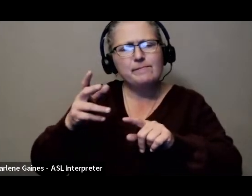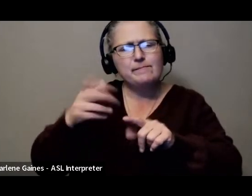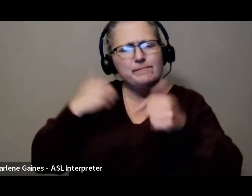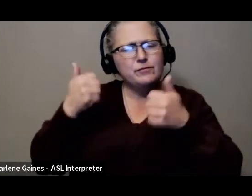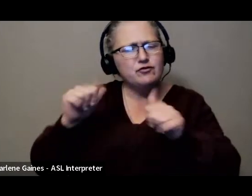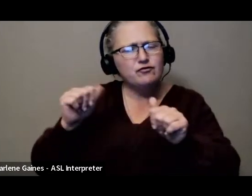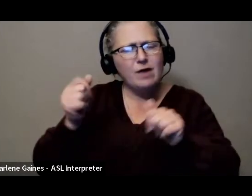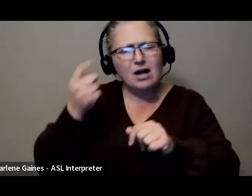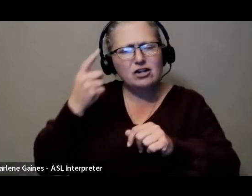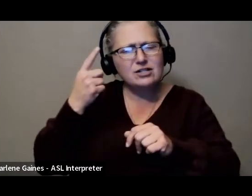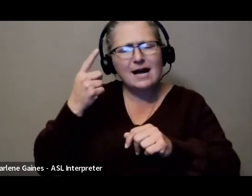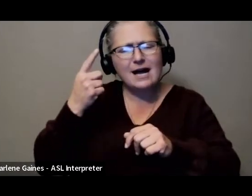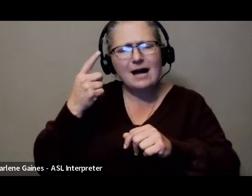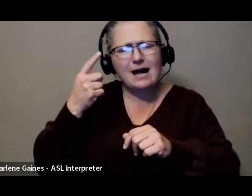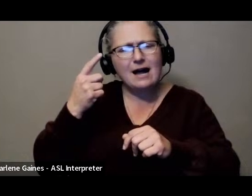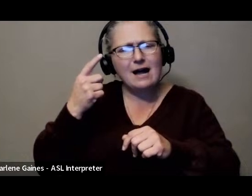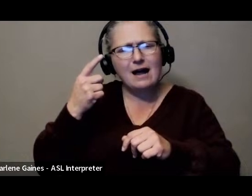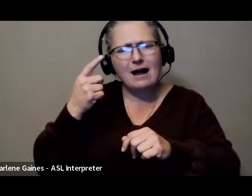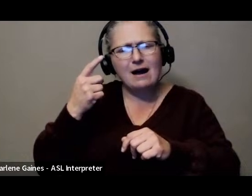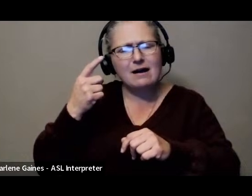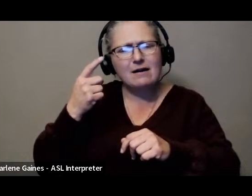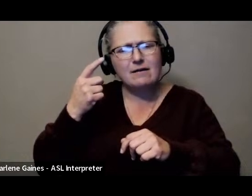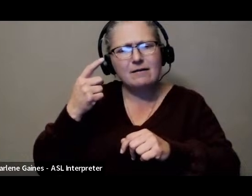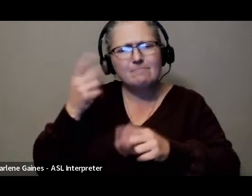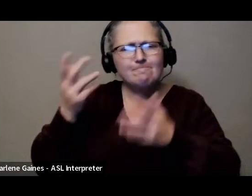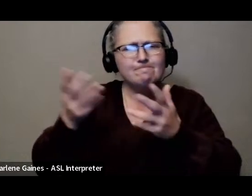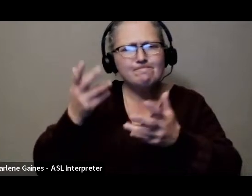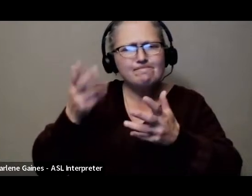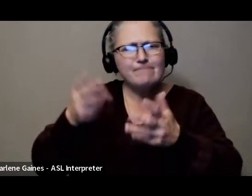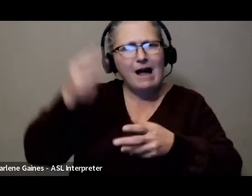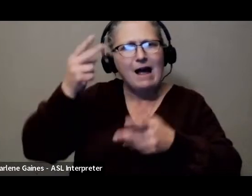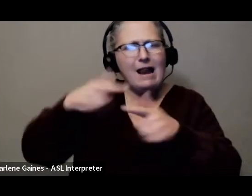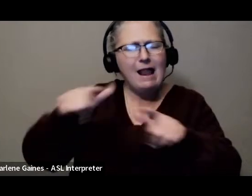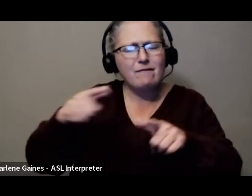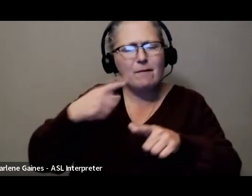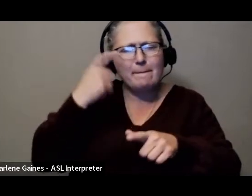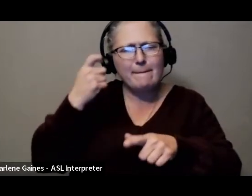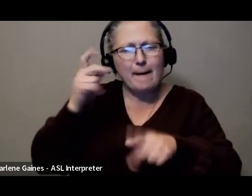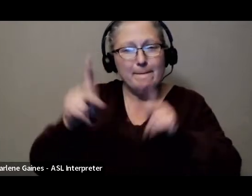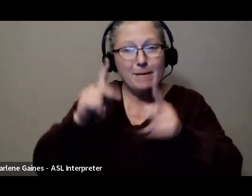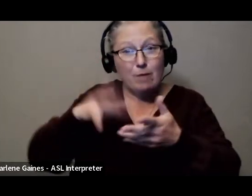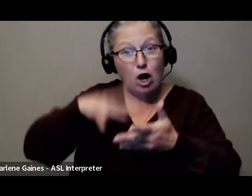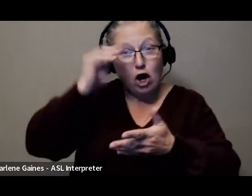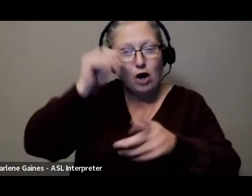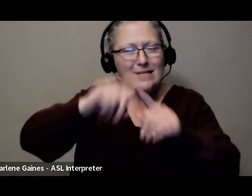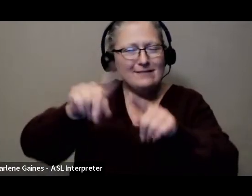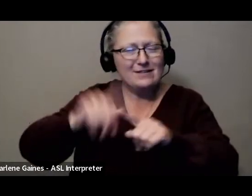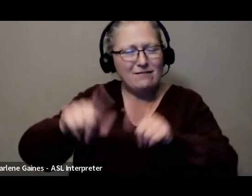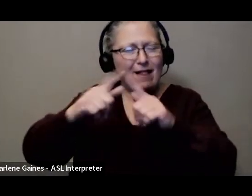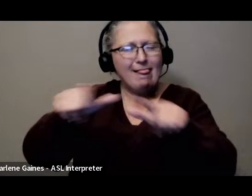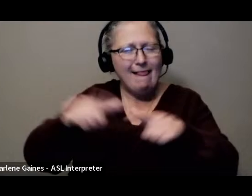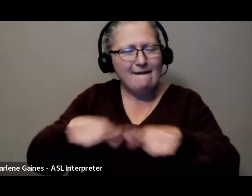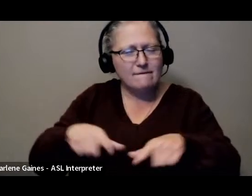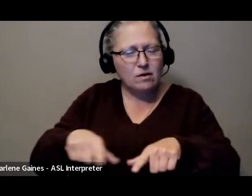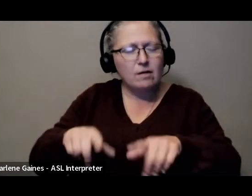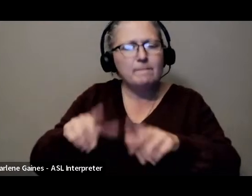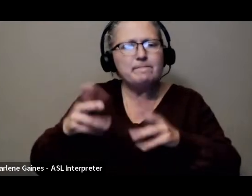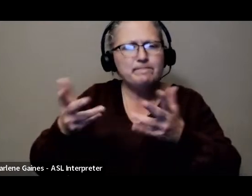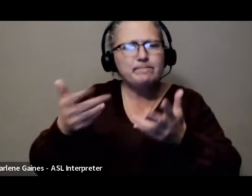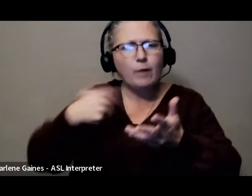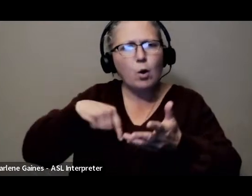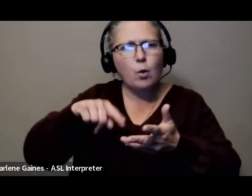to understand just, you know, sort of at a high level, because people learn at different levels. And